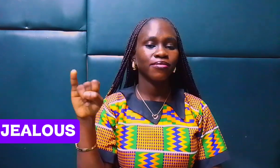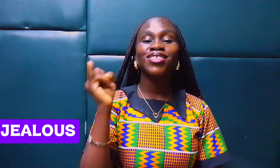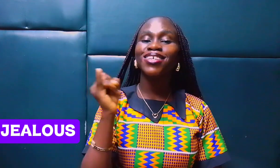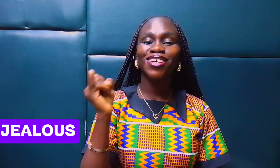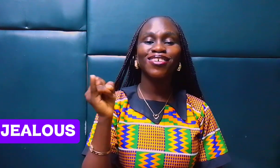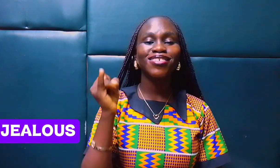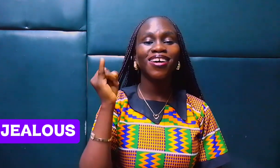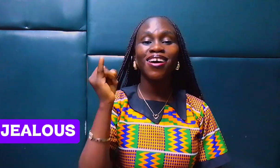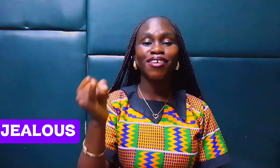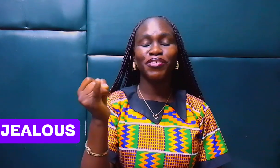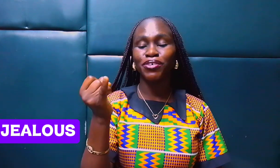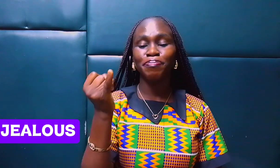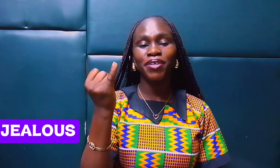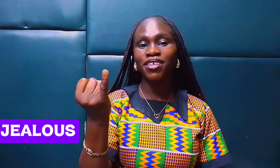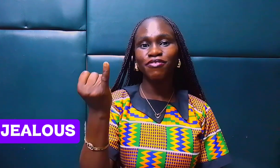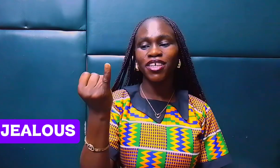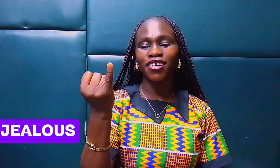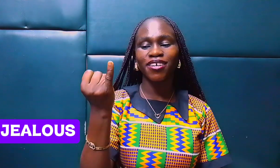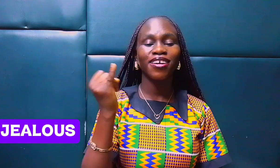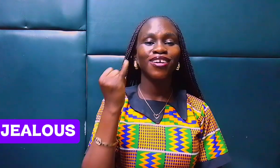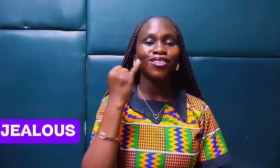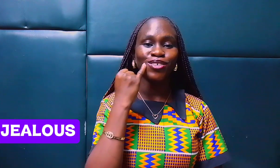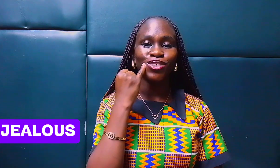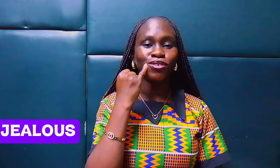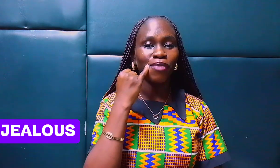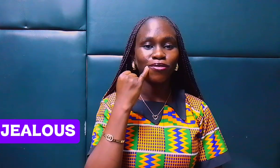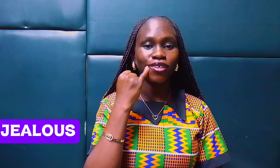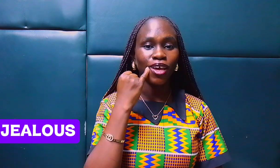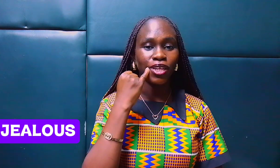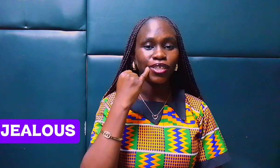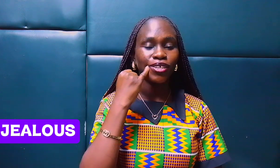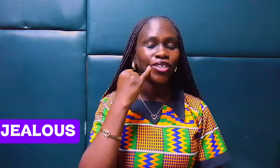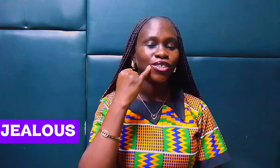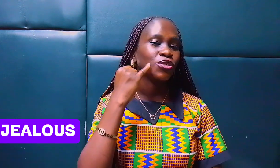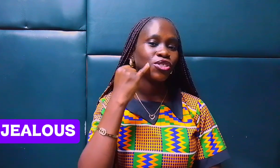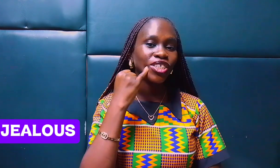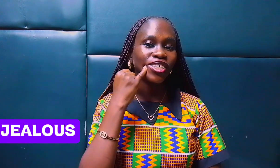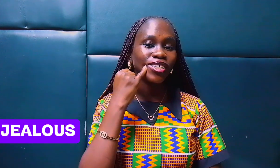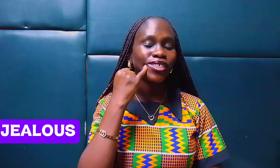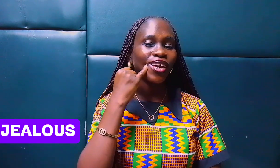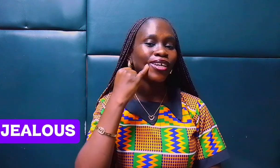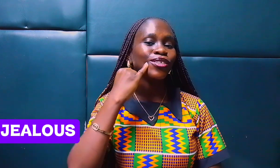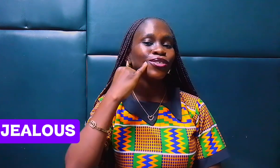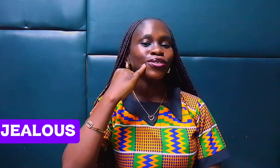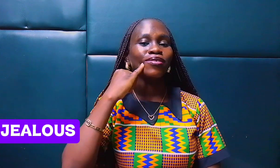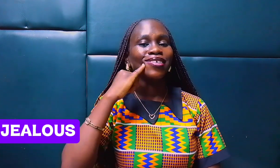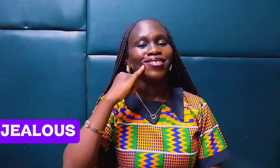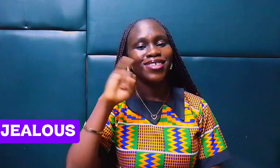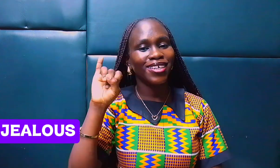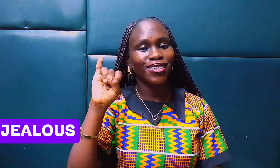To sign jealous, have your pinky finger close to your mouth, and you're touching it and you're taking it